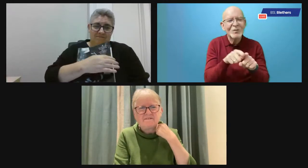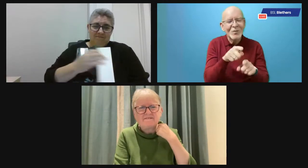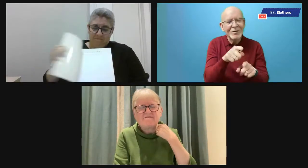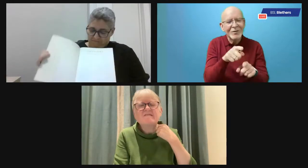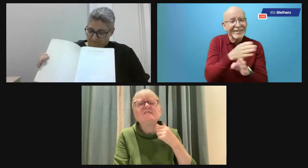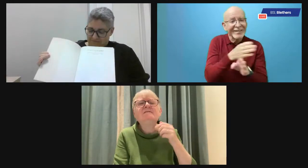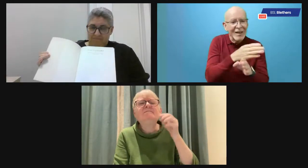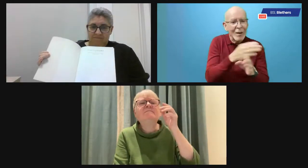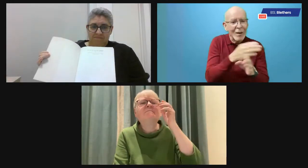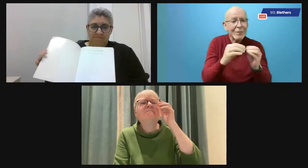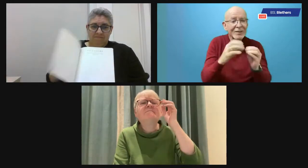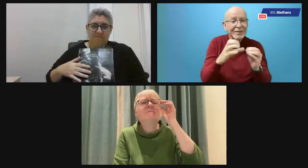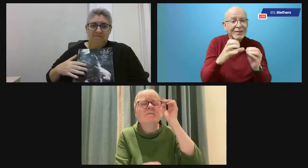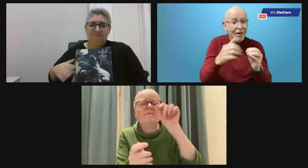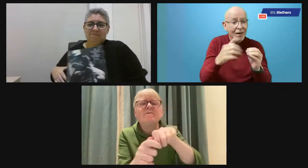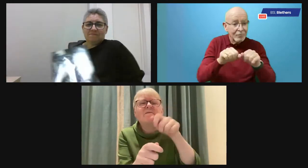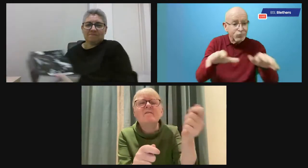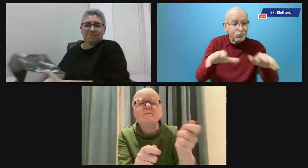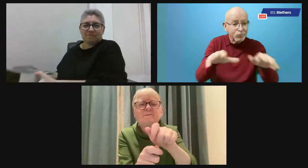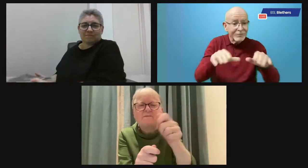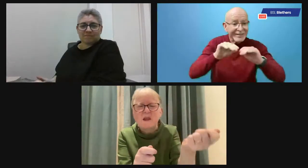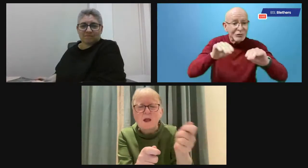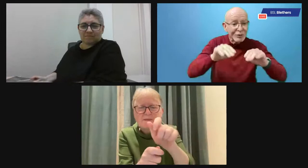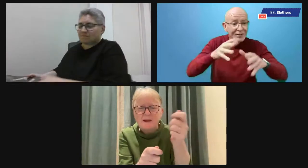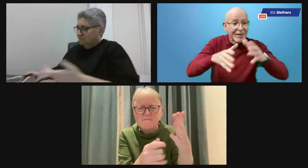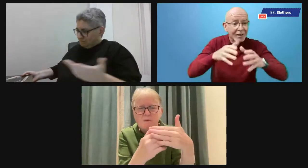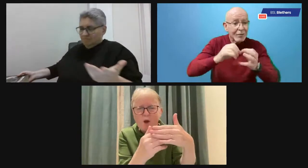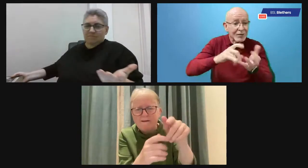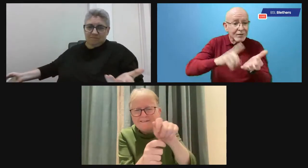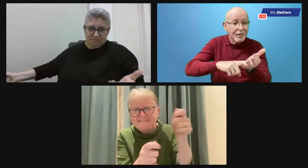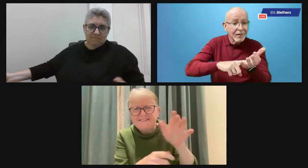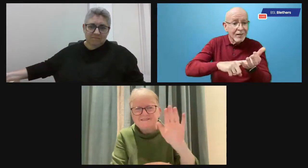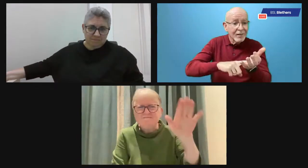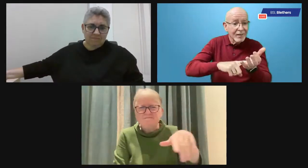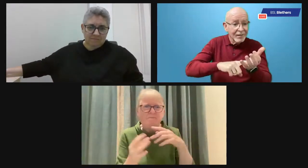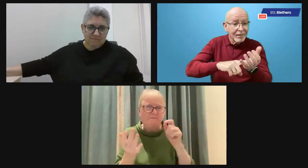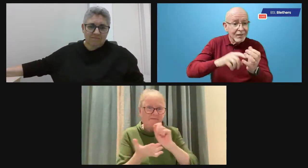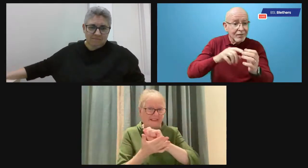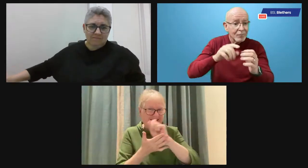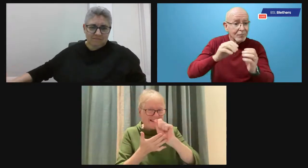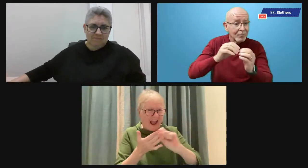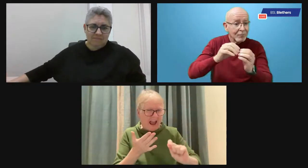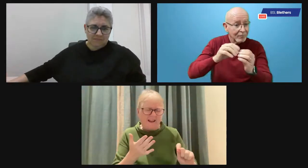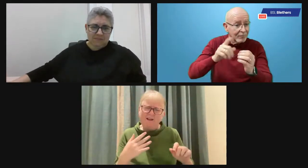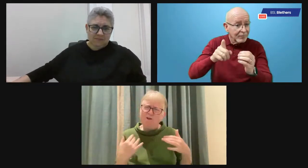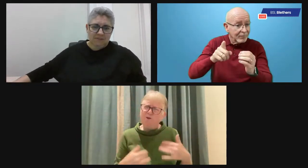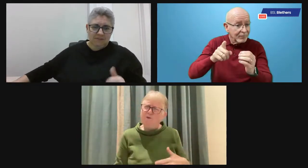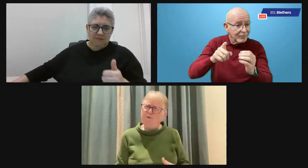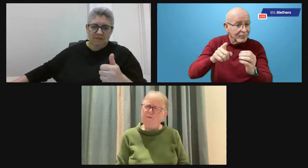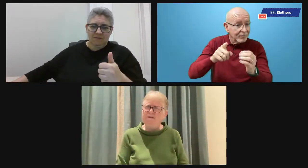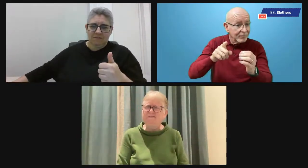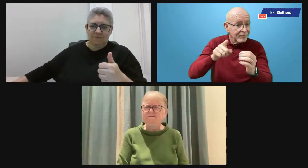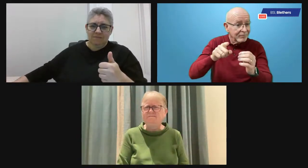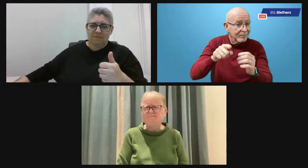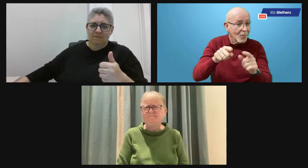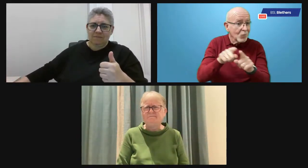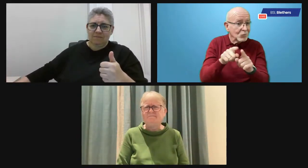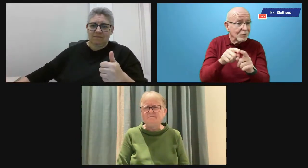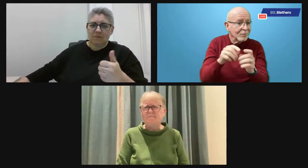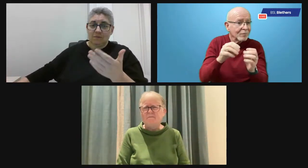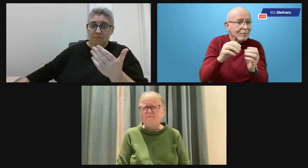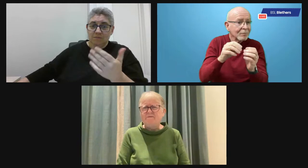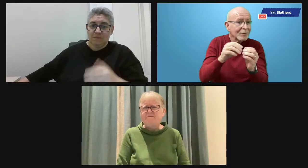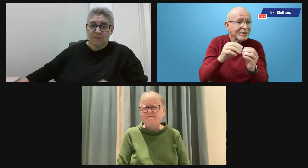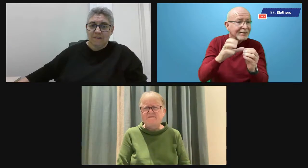Di. And also, Avro, the BD had been teaching. Yeah. It's signed by